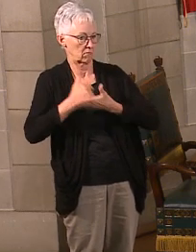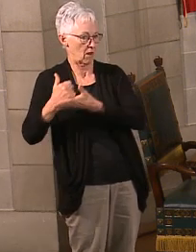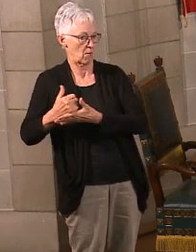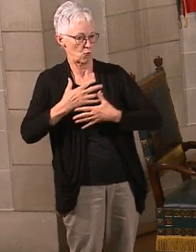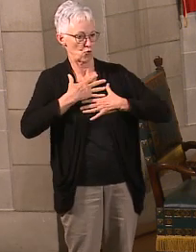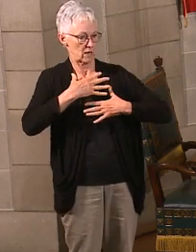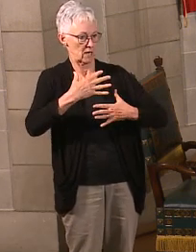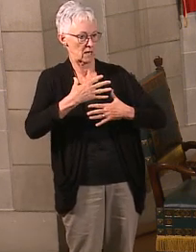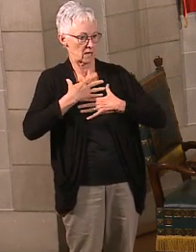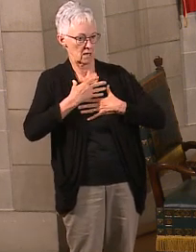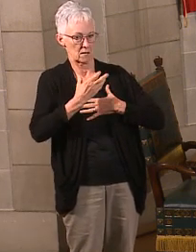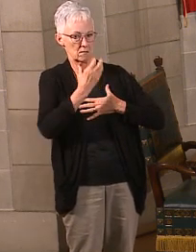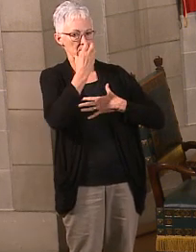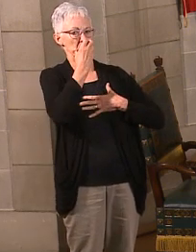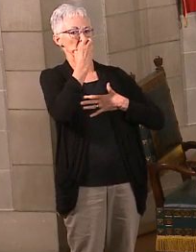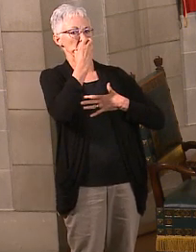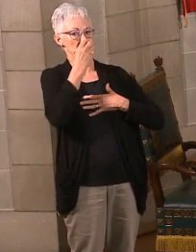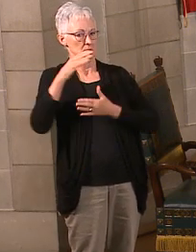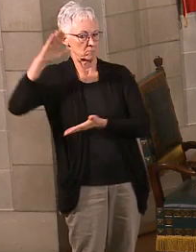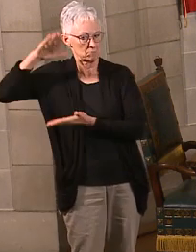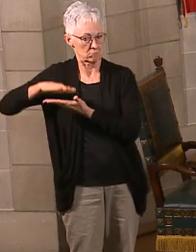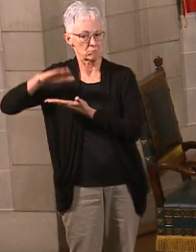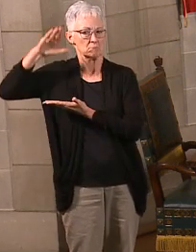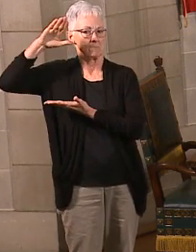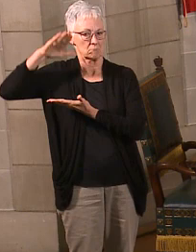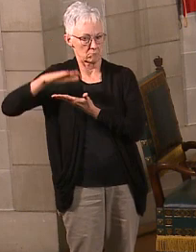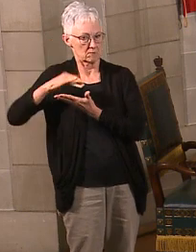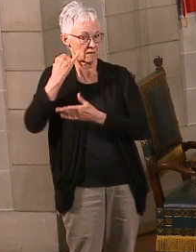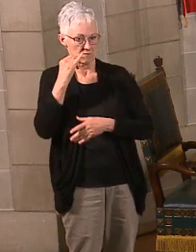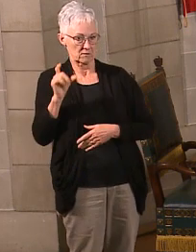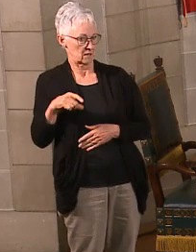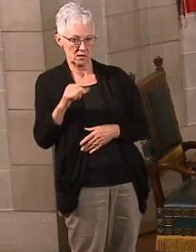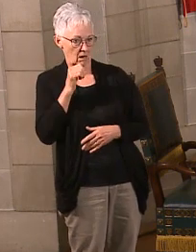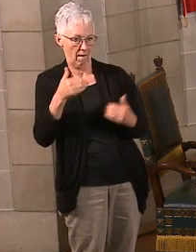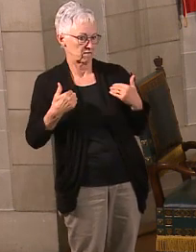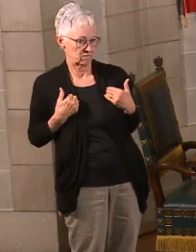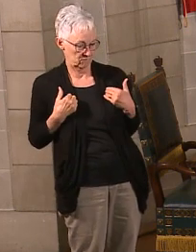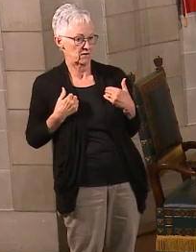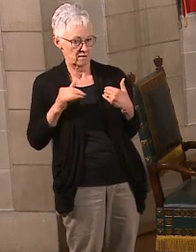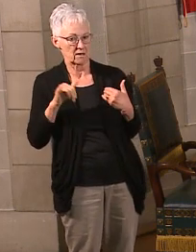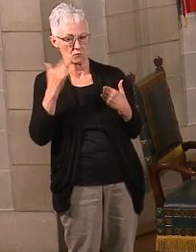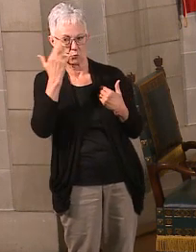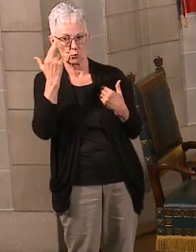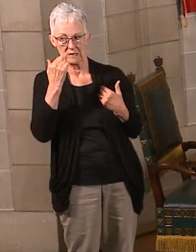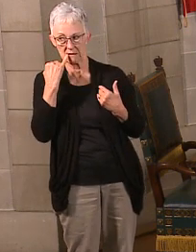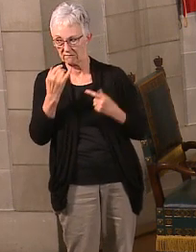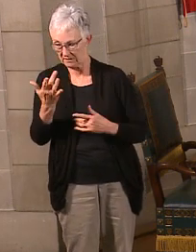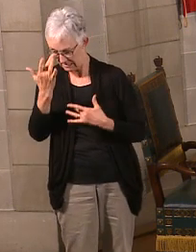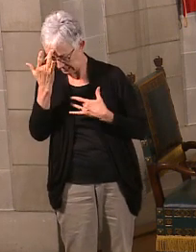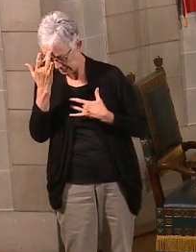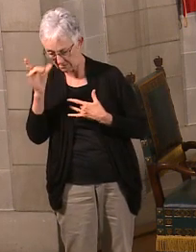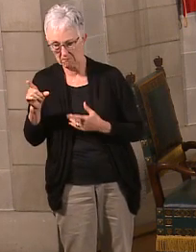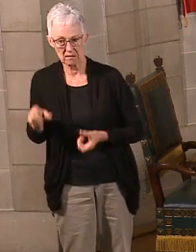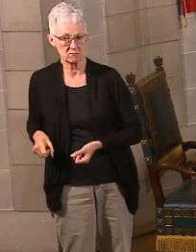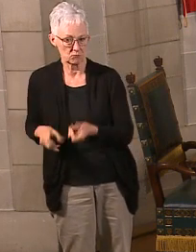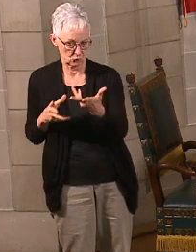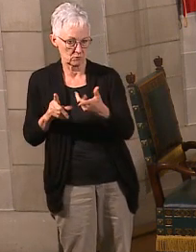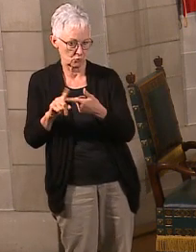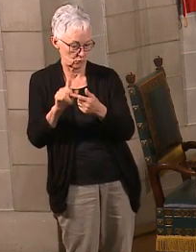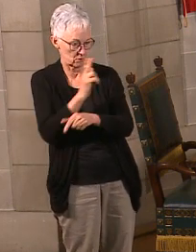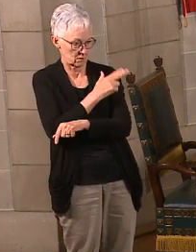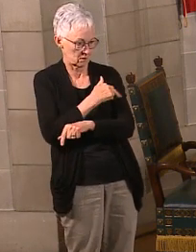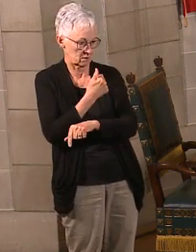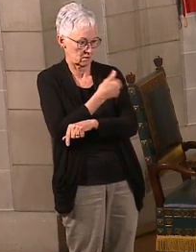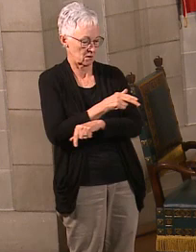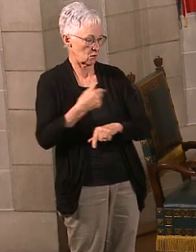ventilator and all the resources that go with it. What our system does have is over 200 healthcare staff and 130